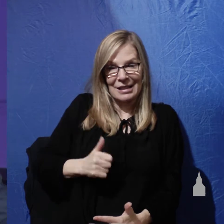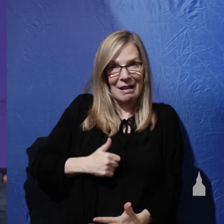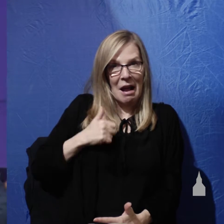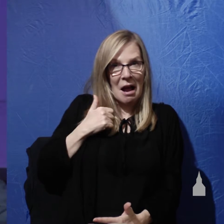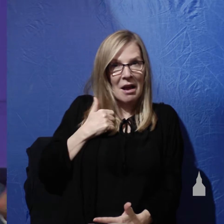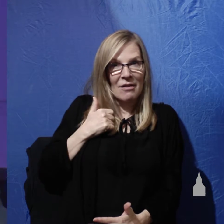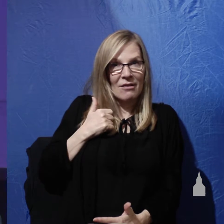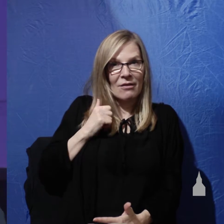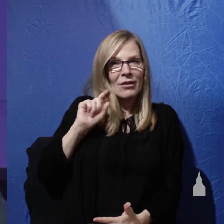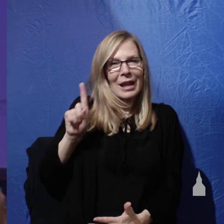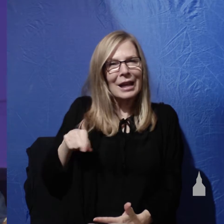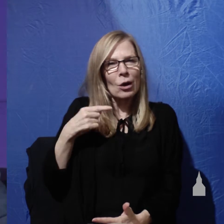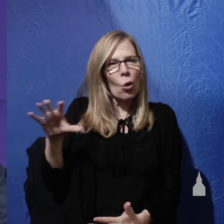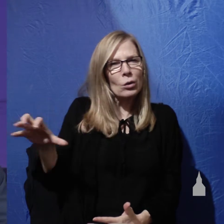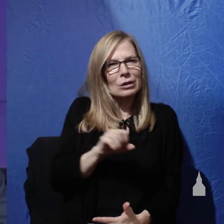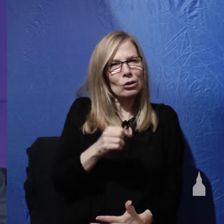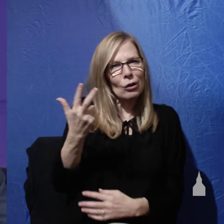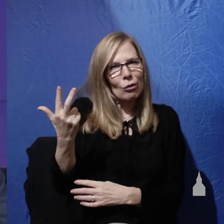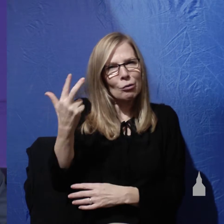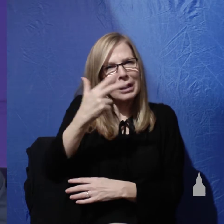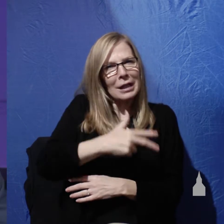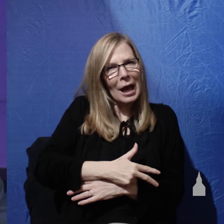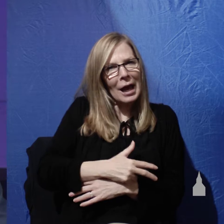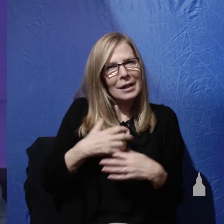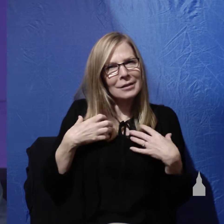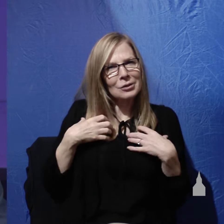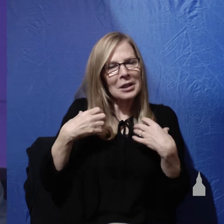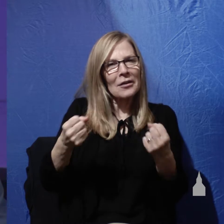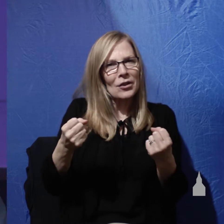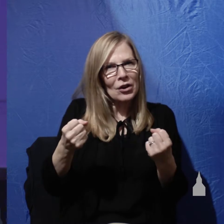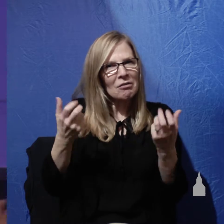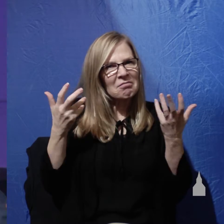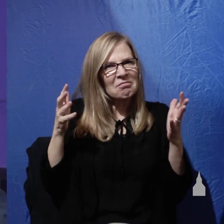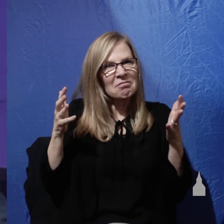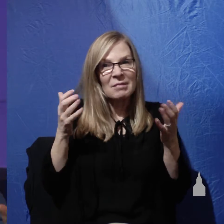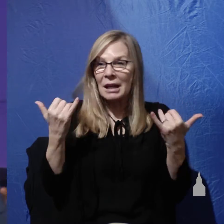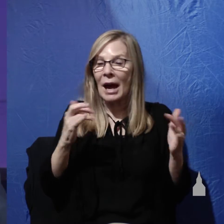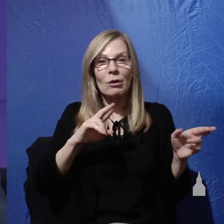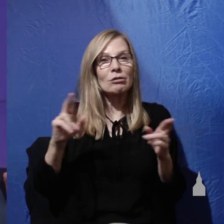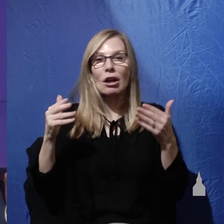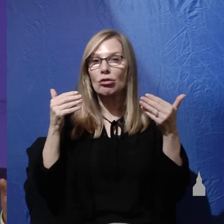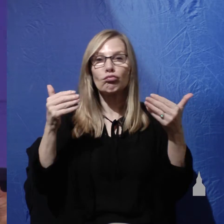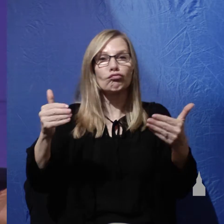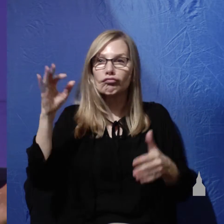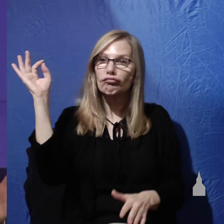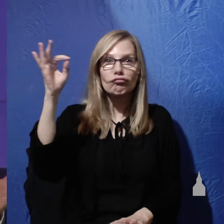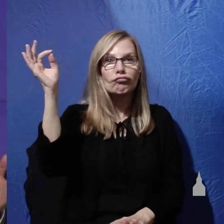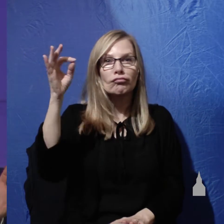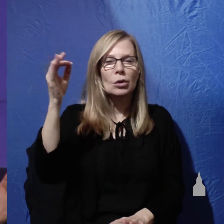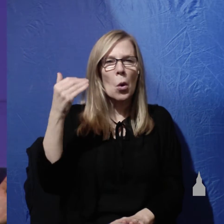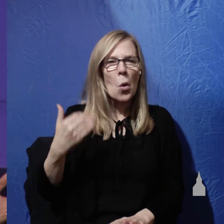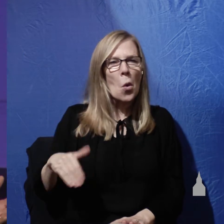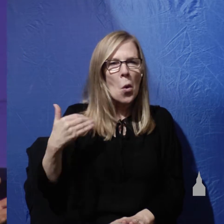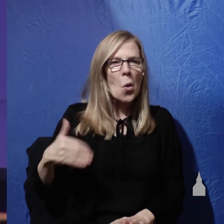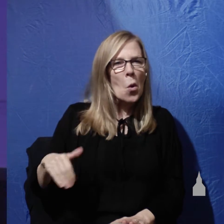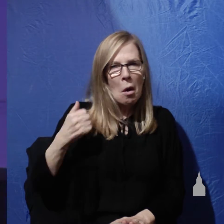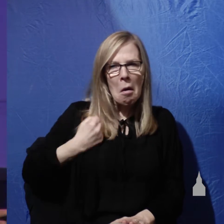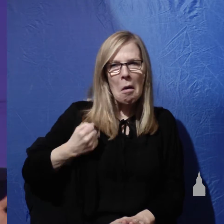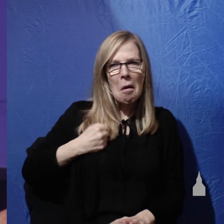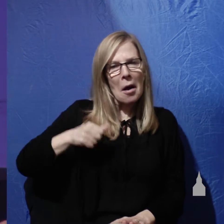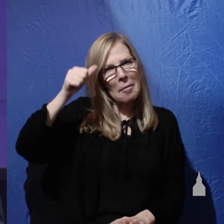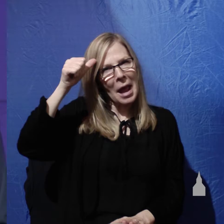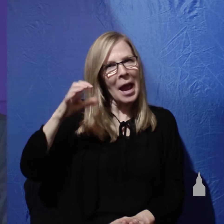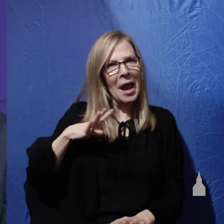life, he only took 3 days to recover. And then he's ready to move forward in evangelizing. What a man. What